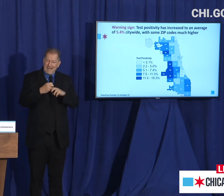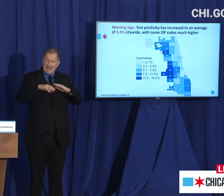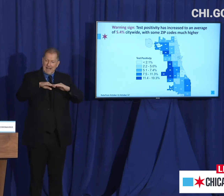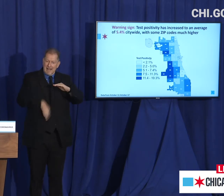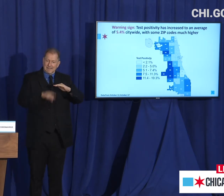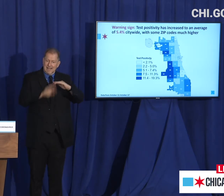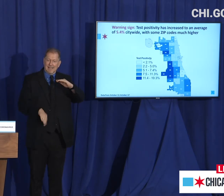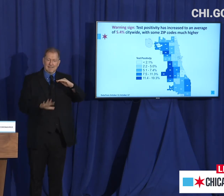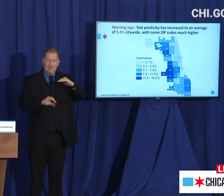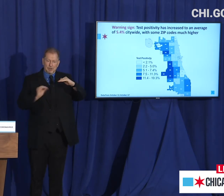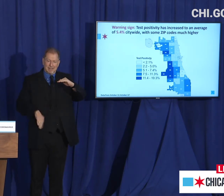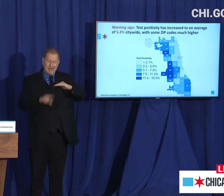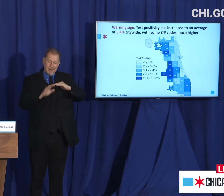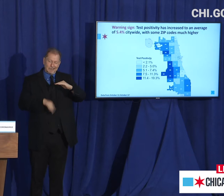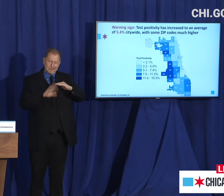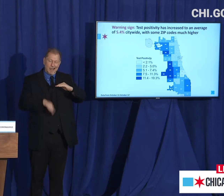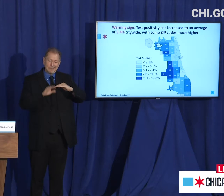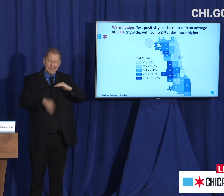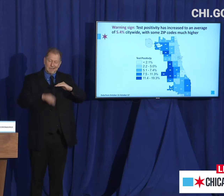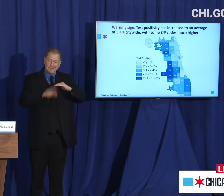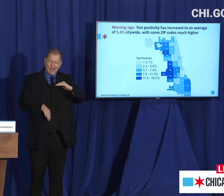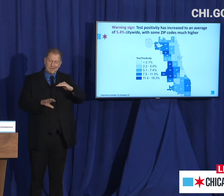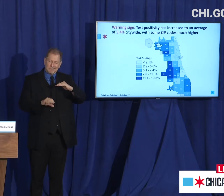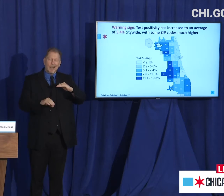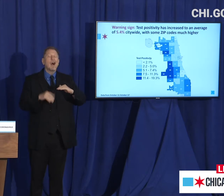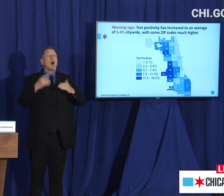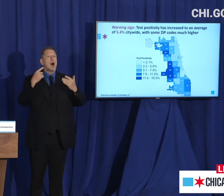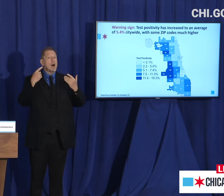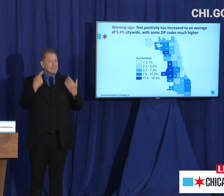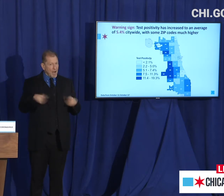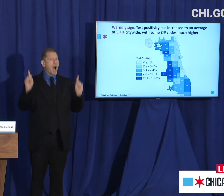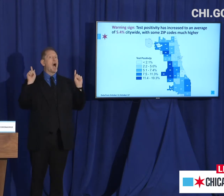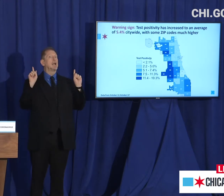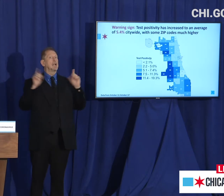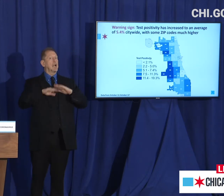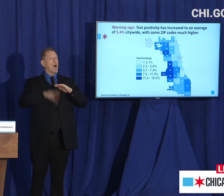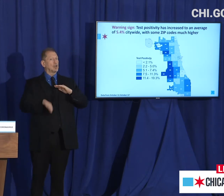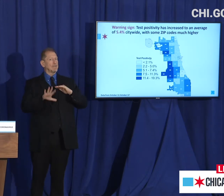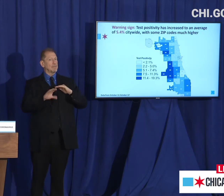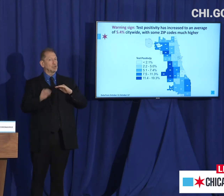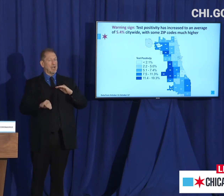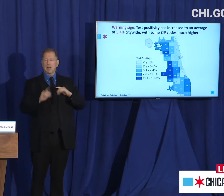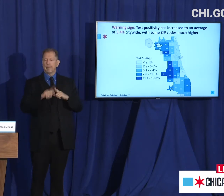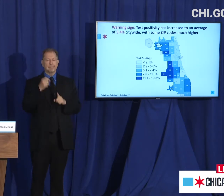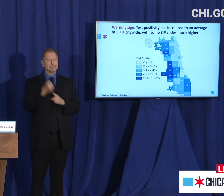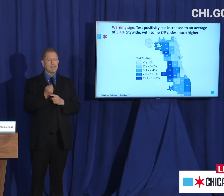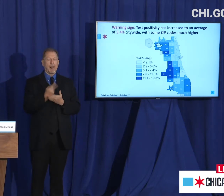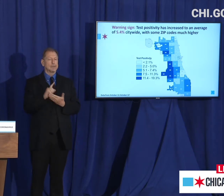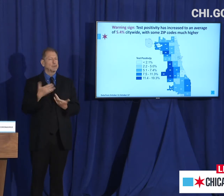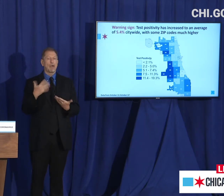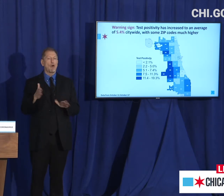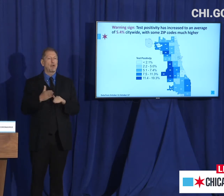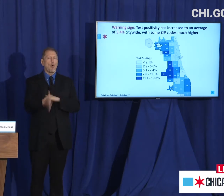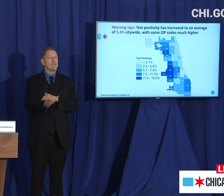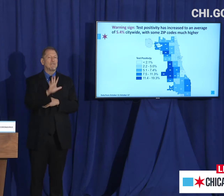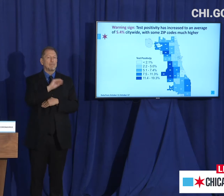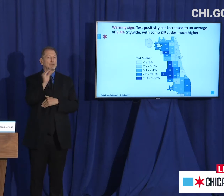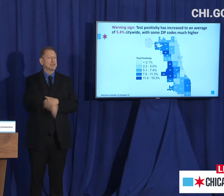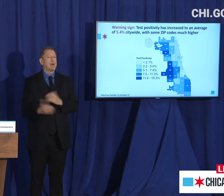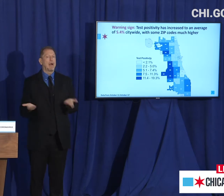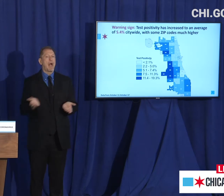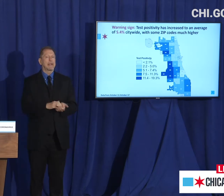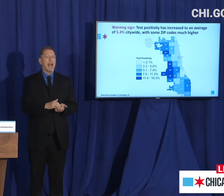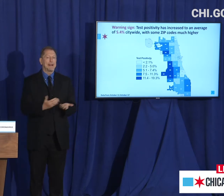test positivity under 5%. And now, in just a week, we've seen that progress reverse